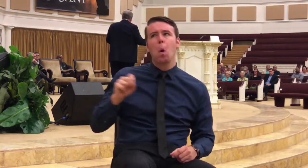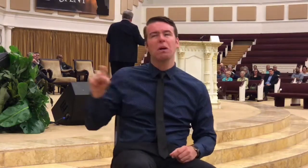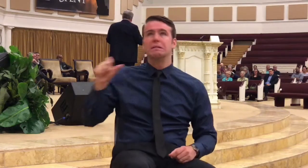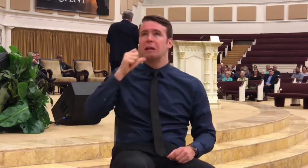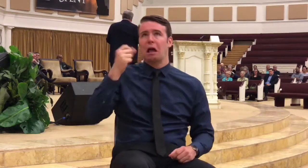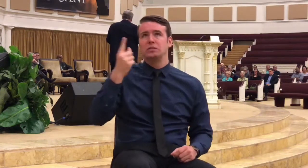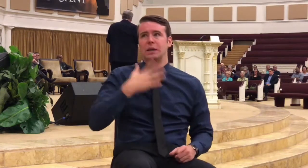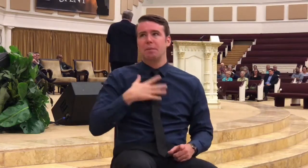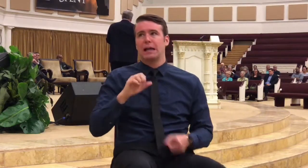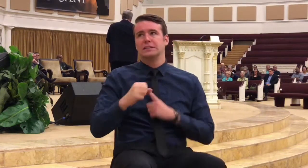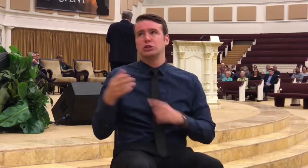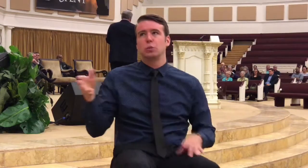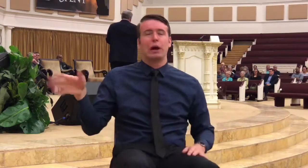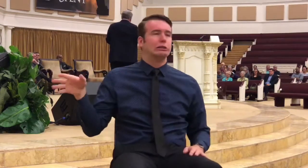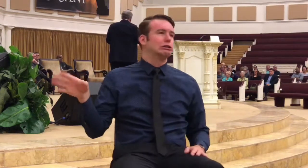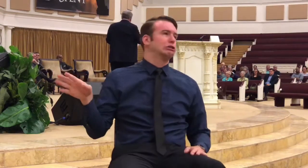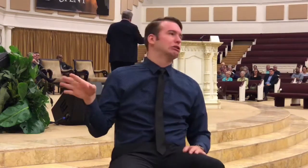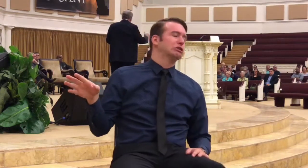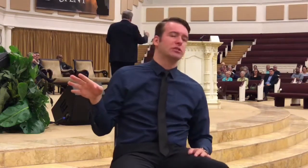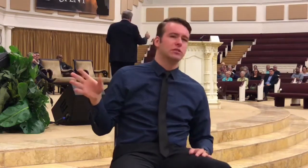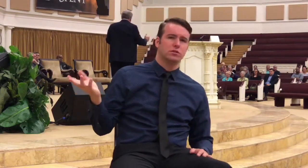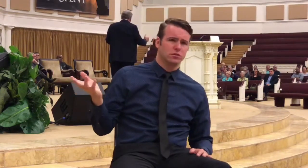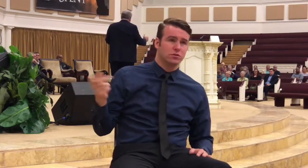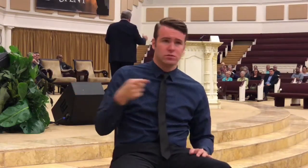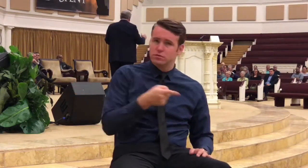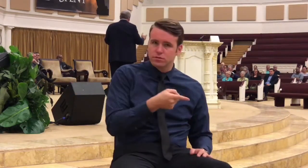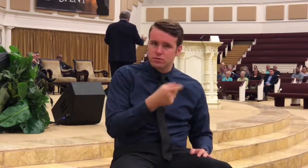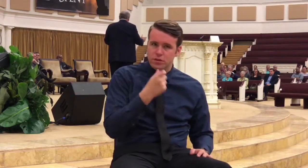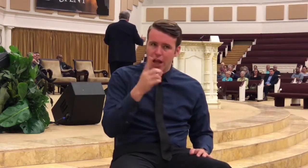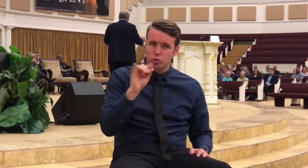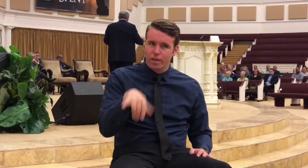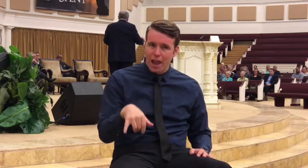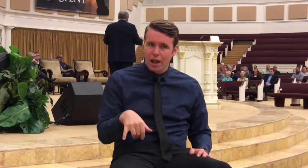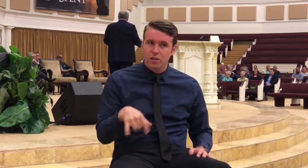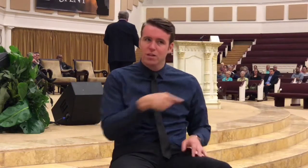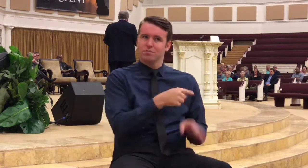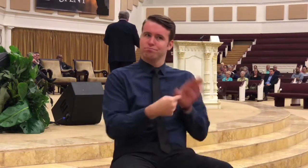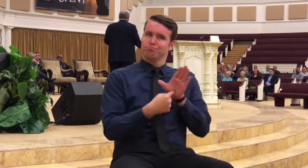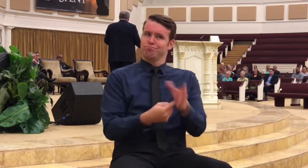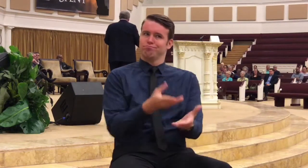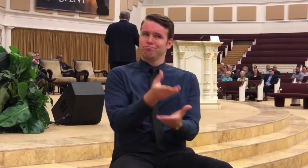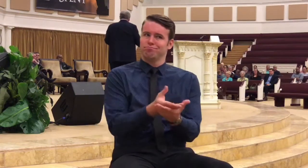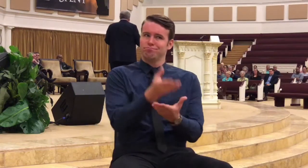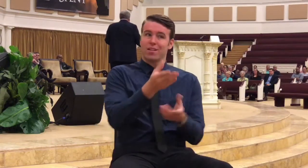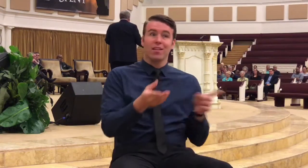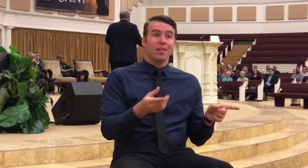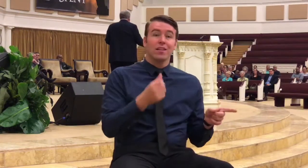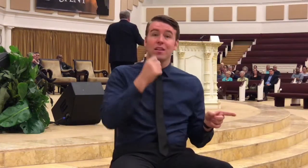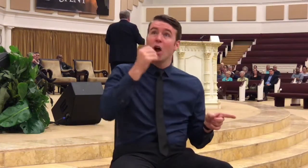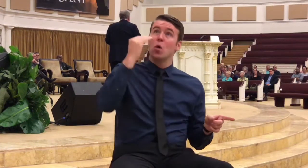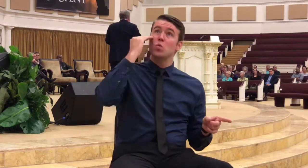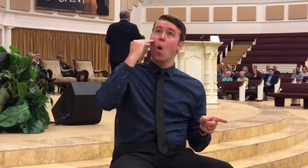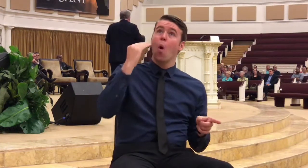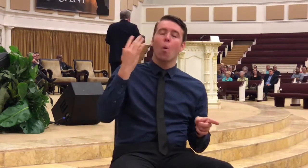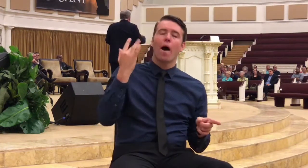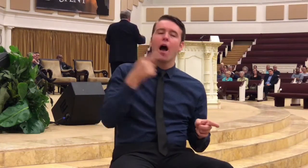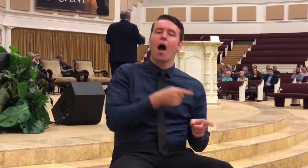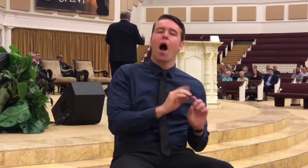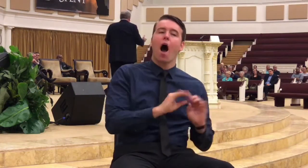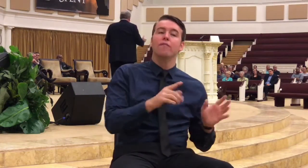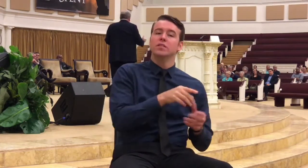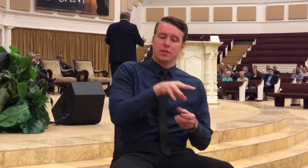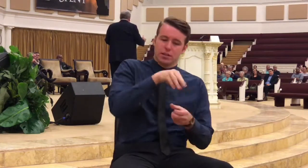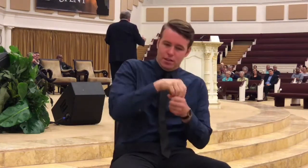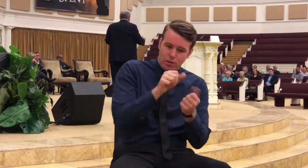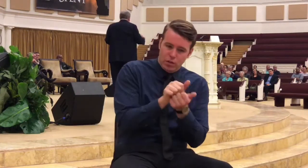touch with their little fads and fashions of the day. And the reason they don't know that is that they are all in